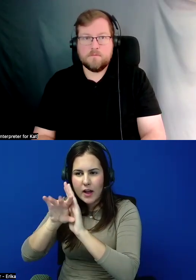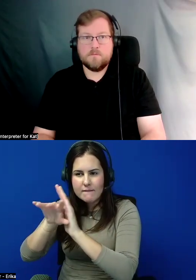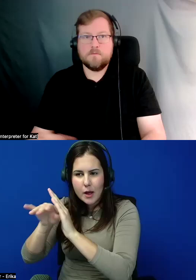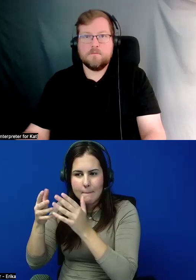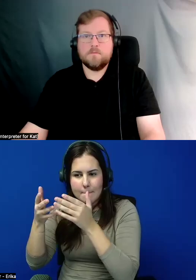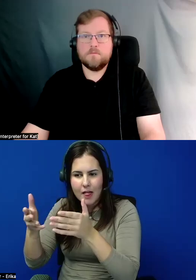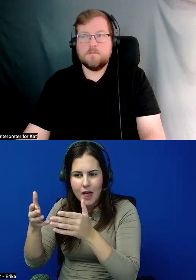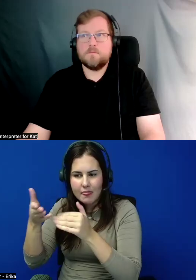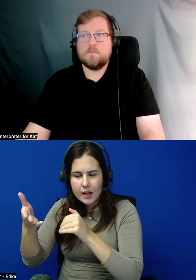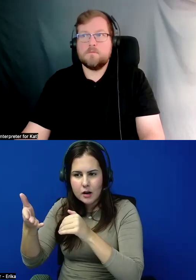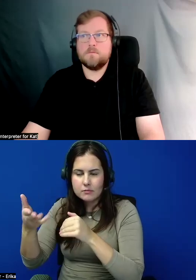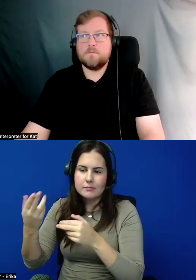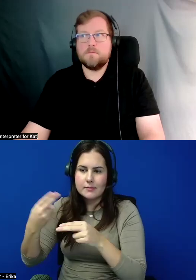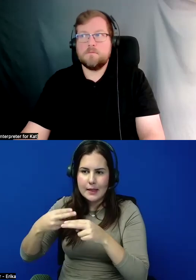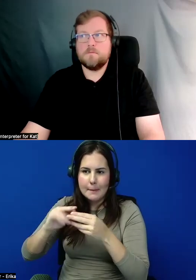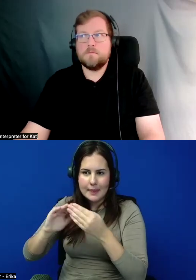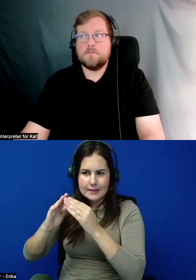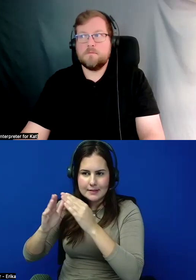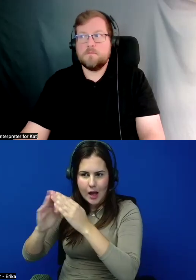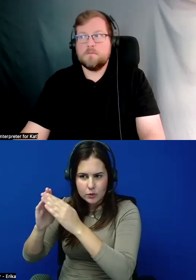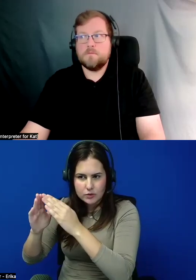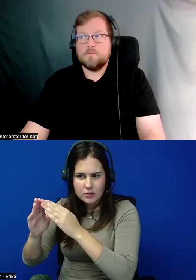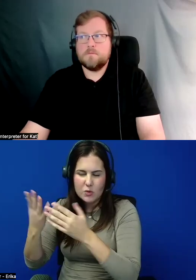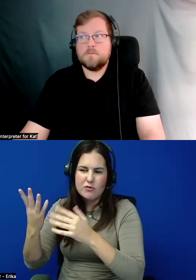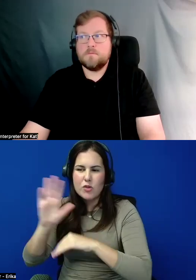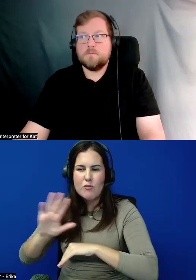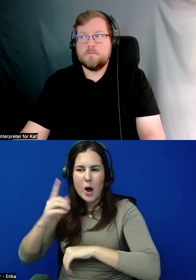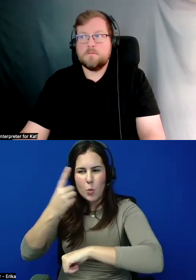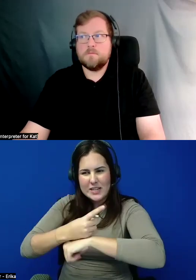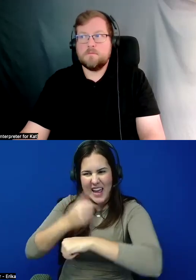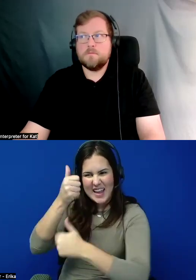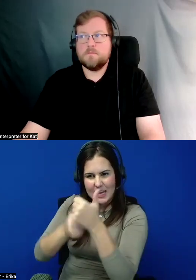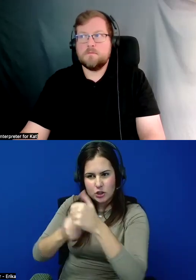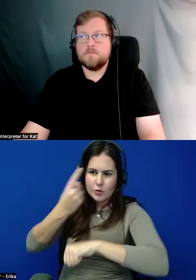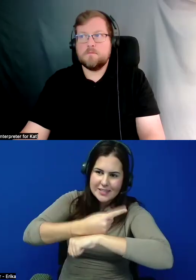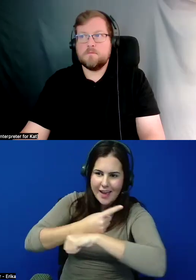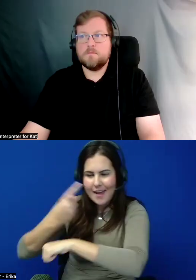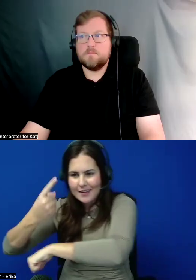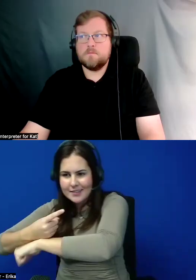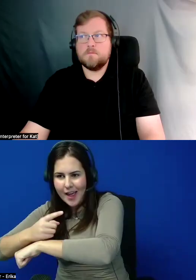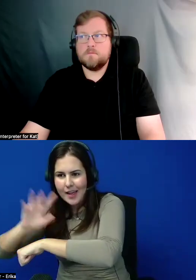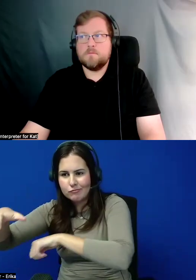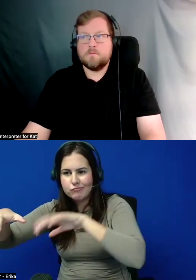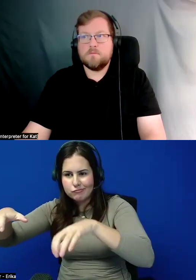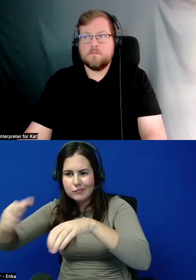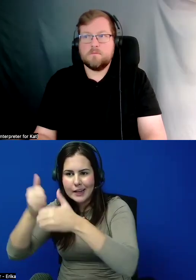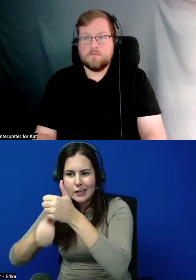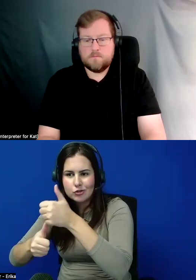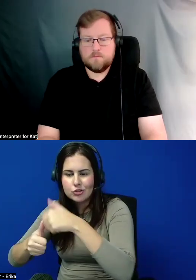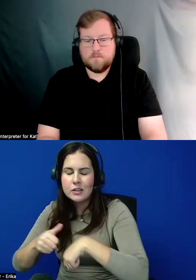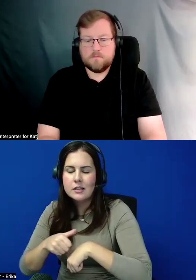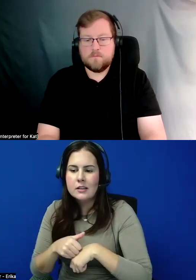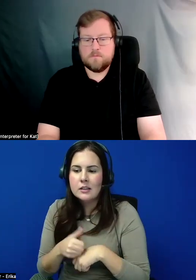Barrio Florido, and like we spent a day in each because that's just what makes sense from a schedule perspective if you're going to take the time to go